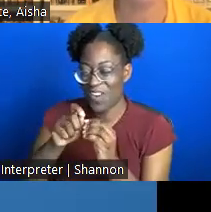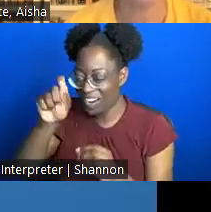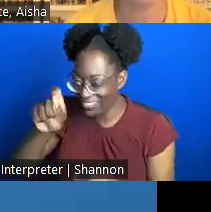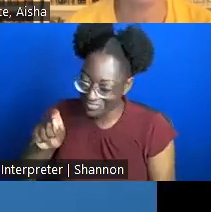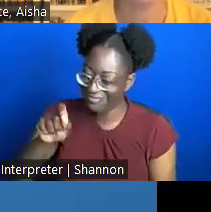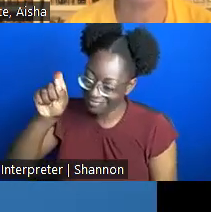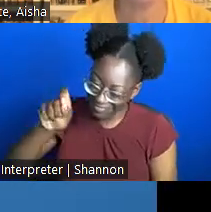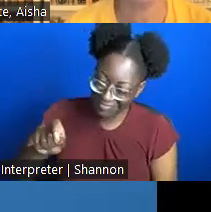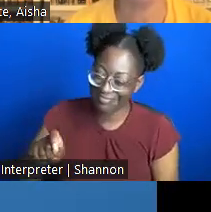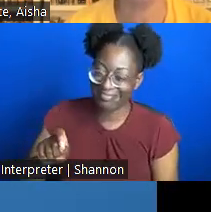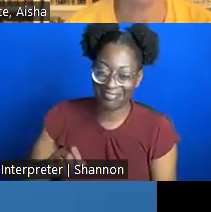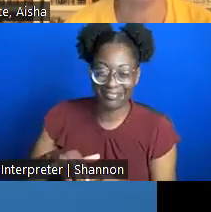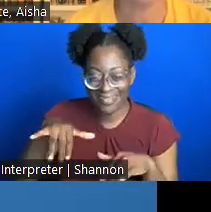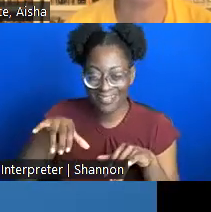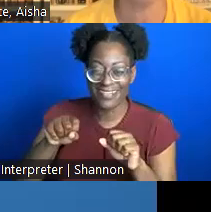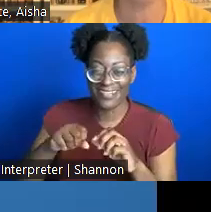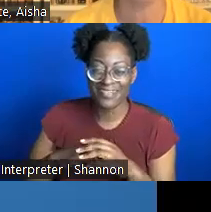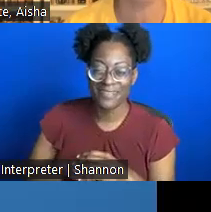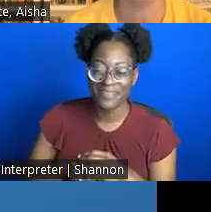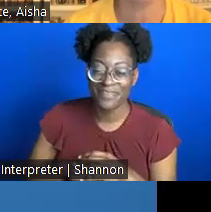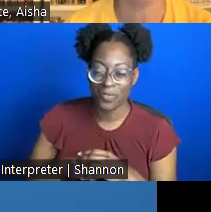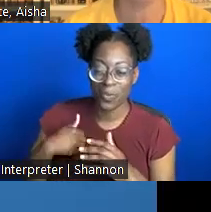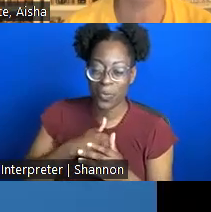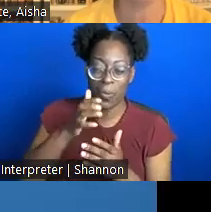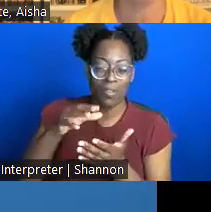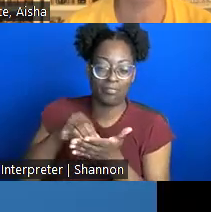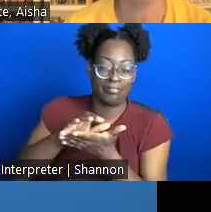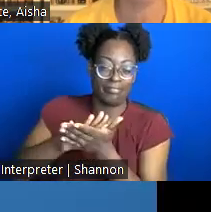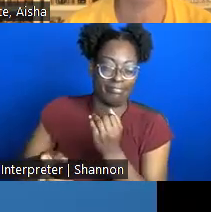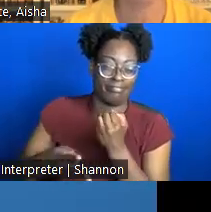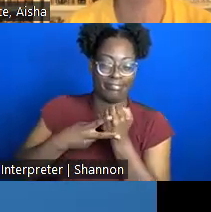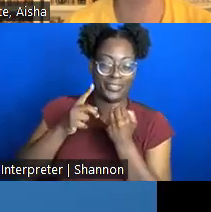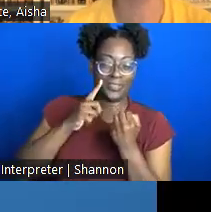We can hold on to those for our records.